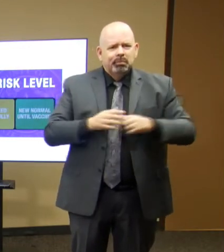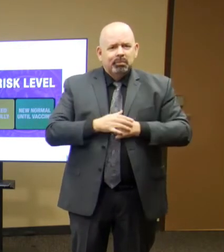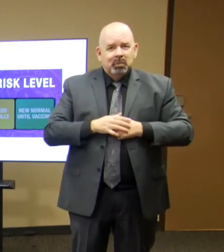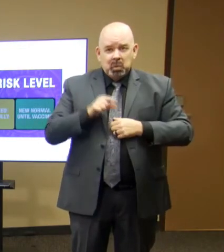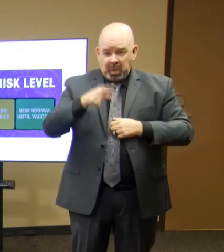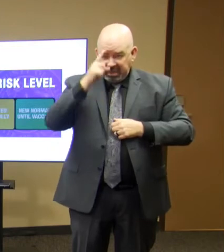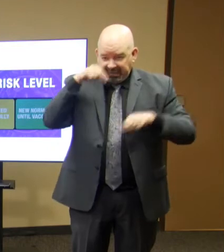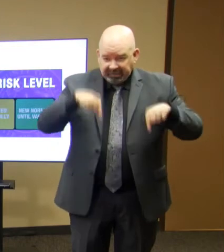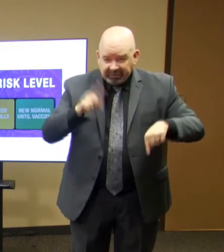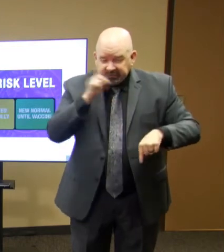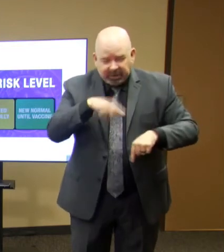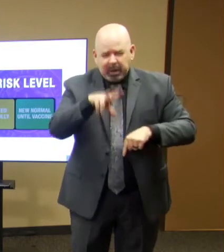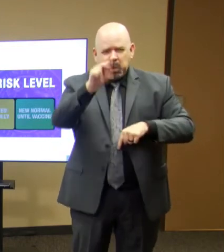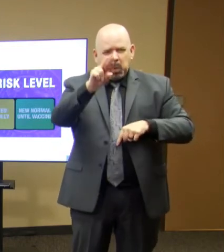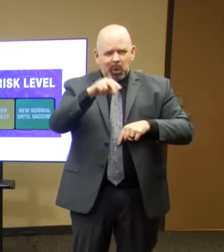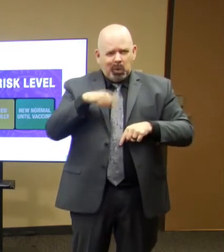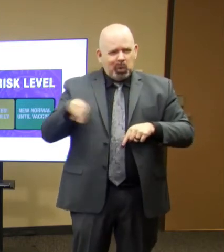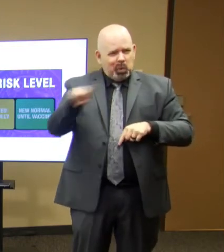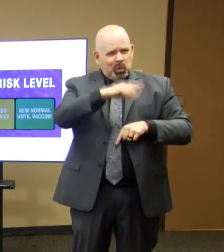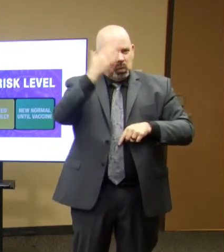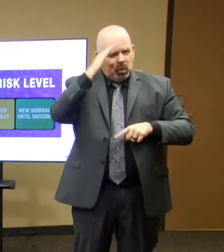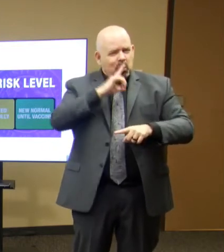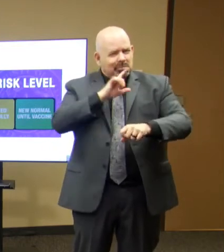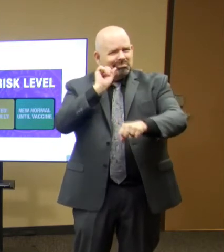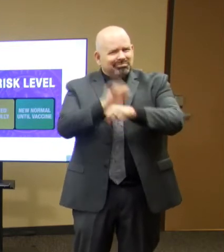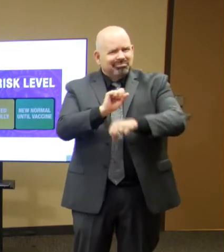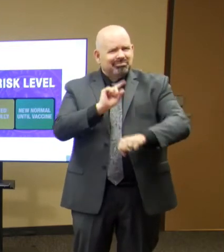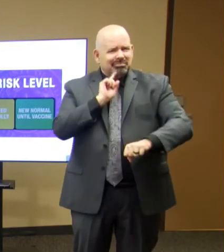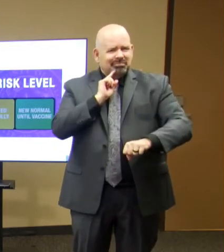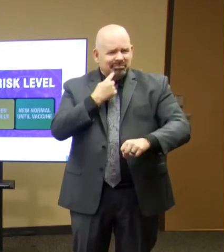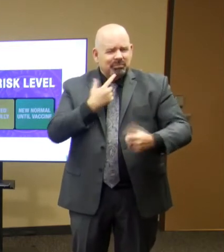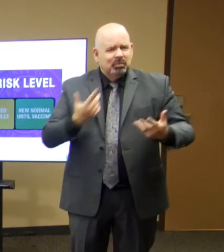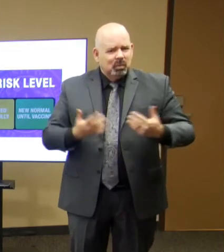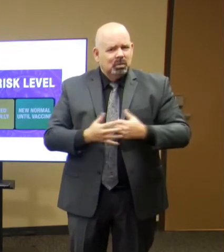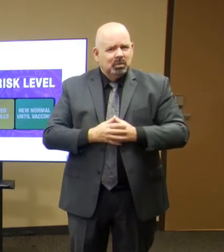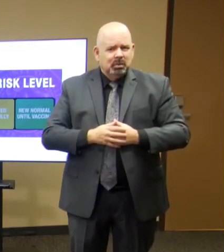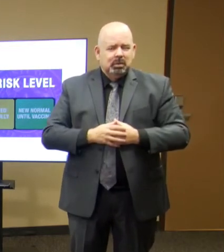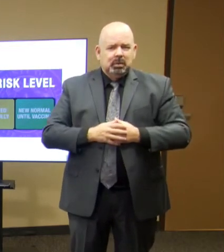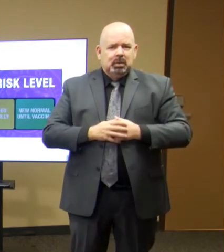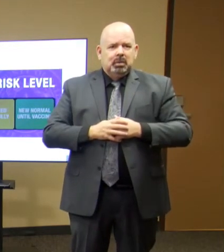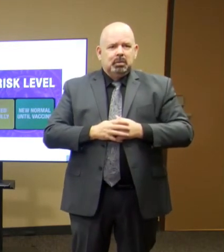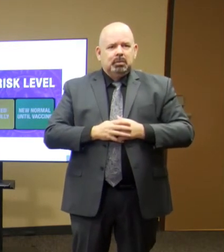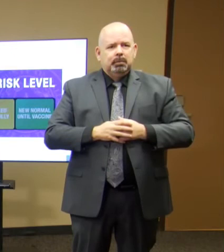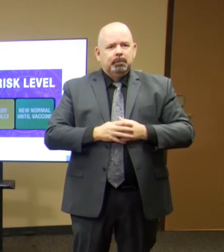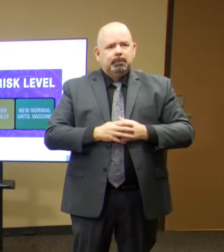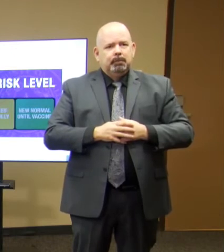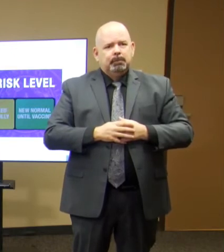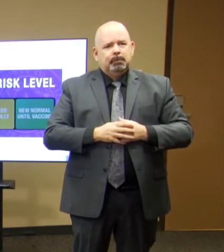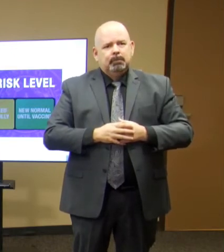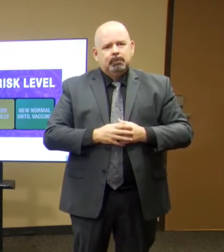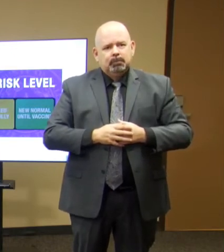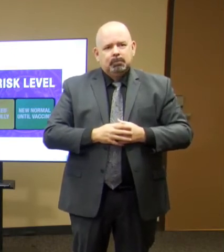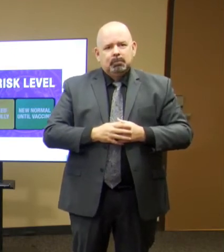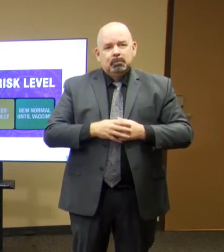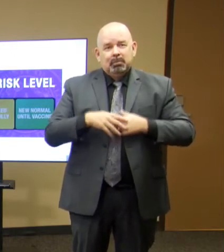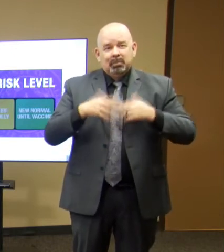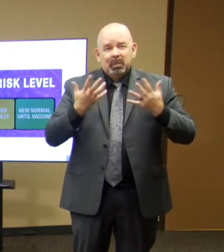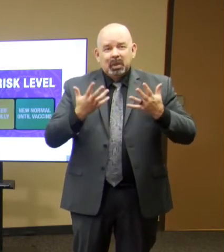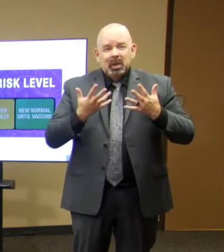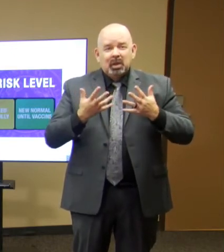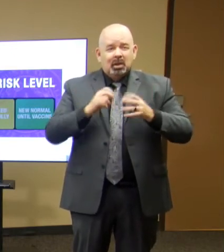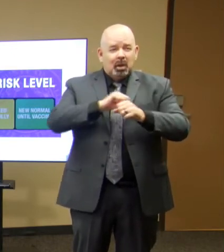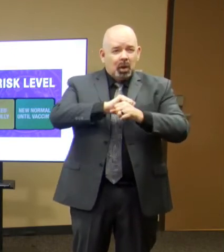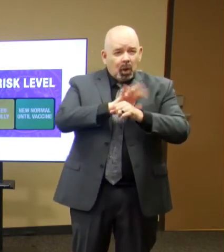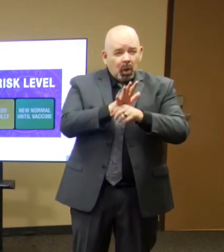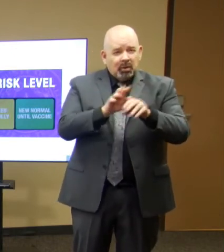serious. Where we're seeing the cases, the majority of cases are associated now with small and medium-sized gatherings of families and friends. Things